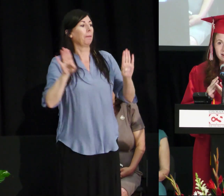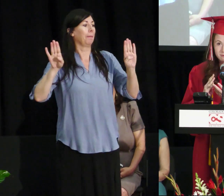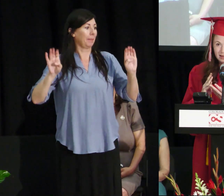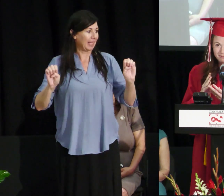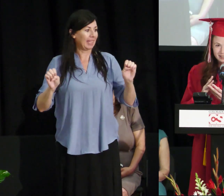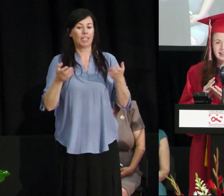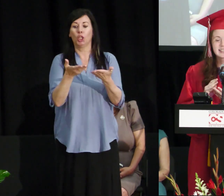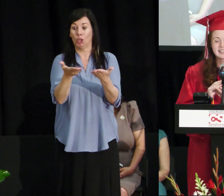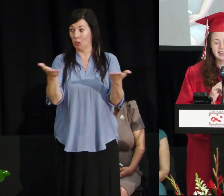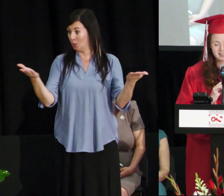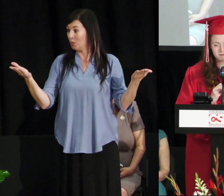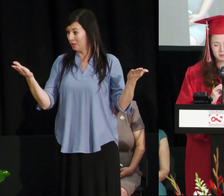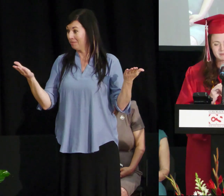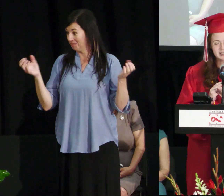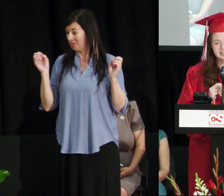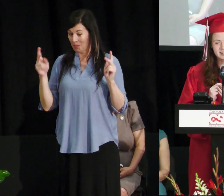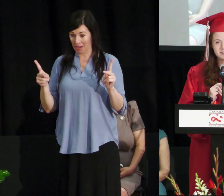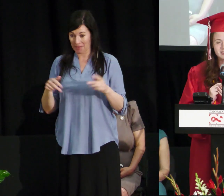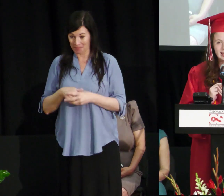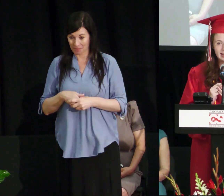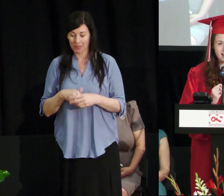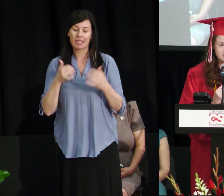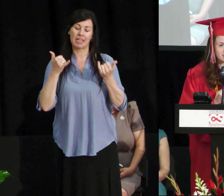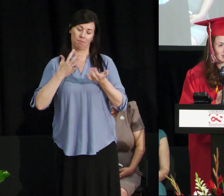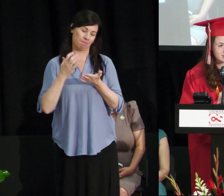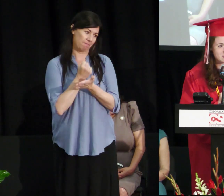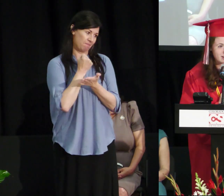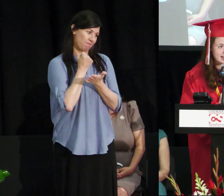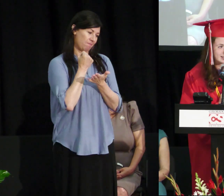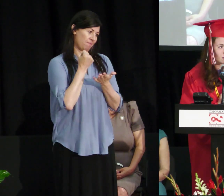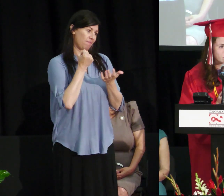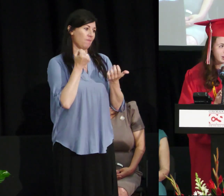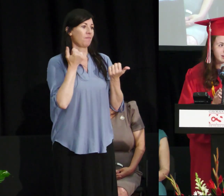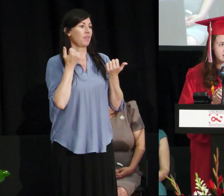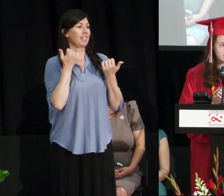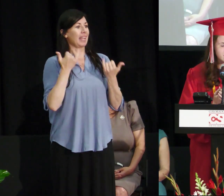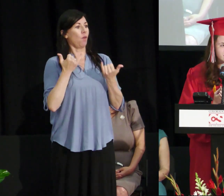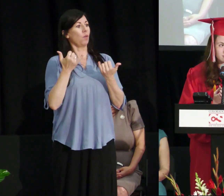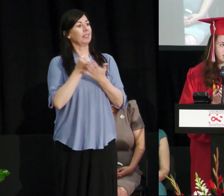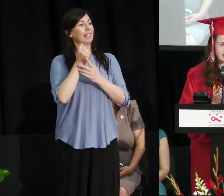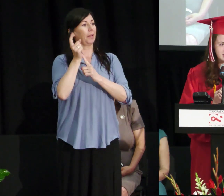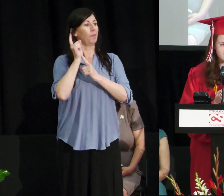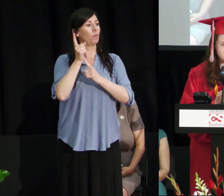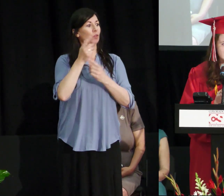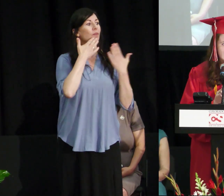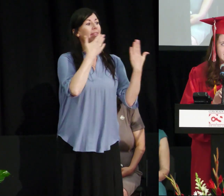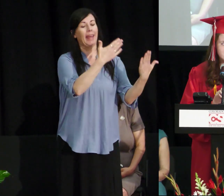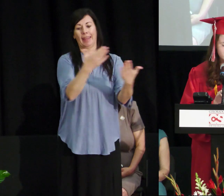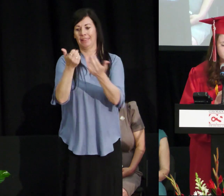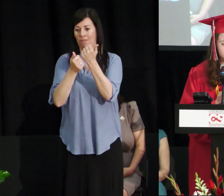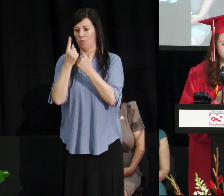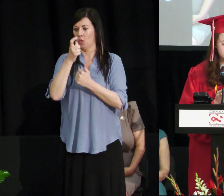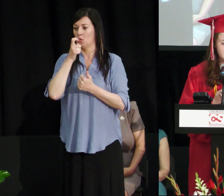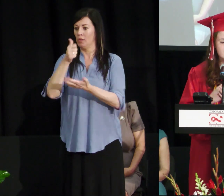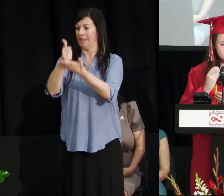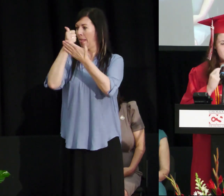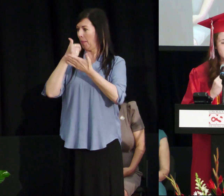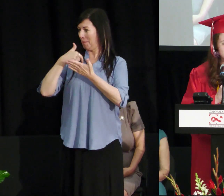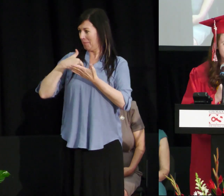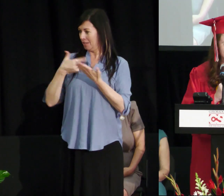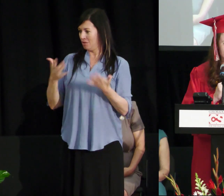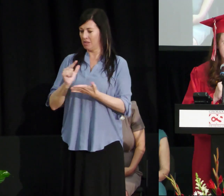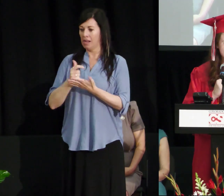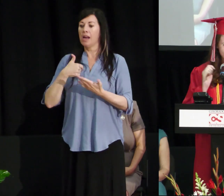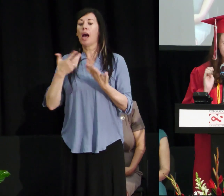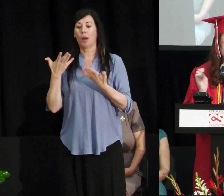Now, I would like to take a moment to thank everyone who has helped me make it to today. And I'm